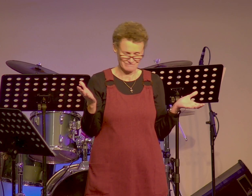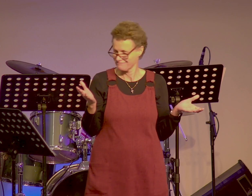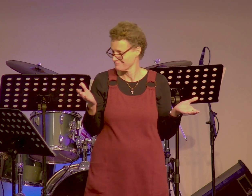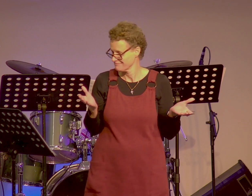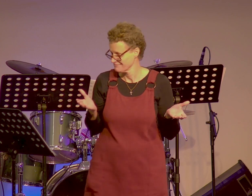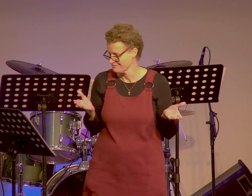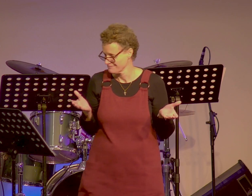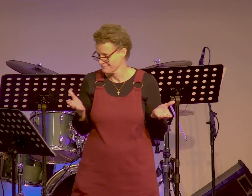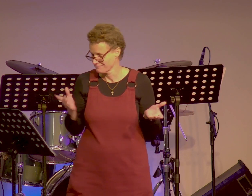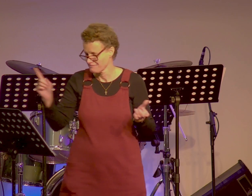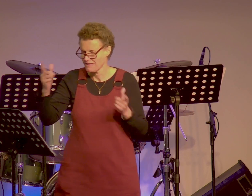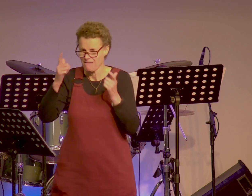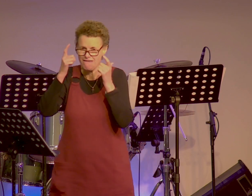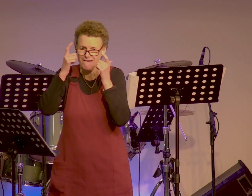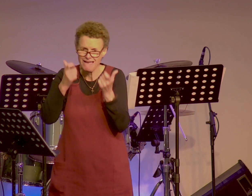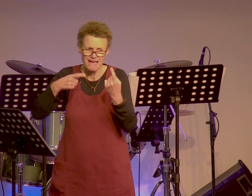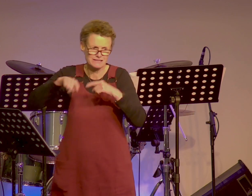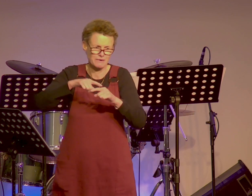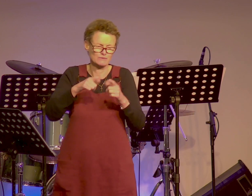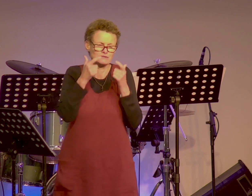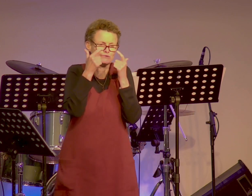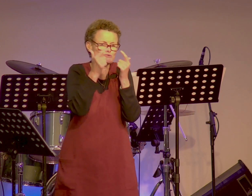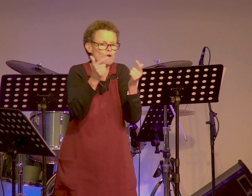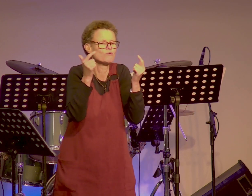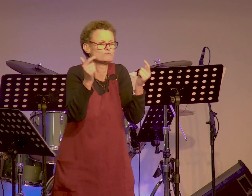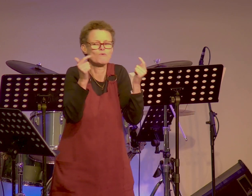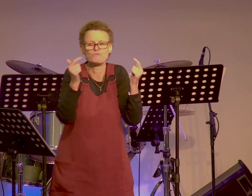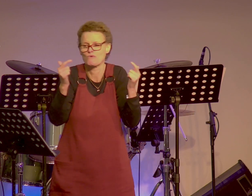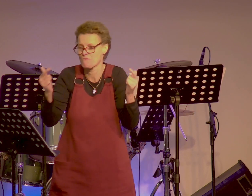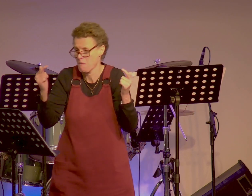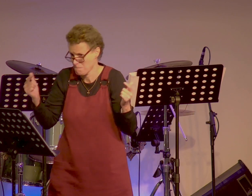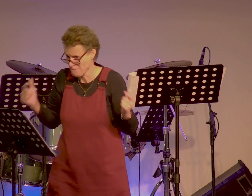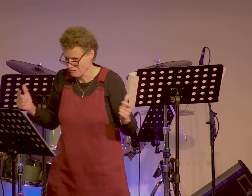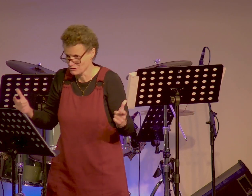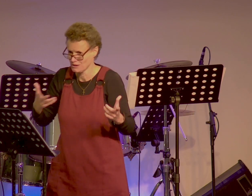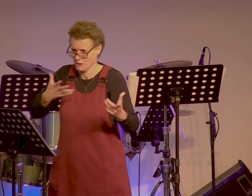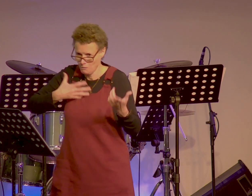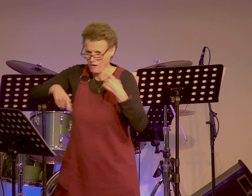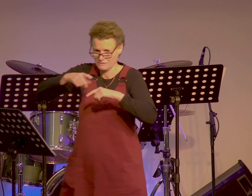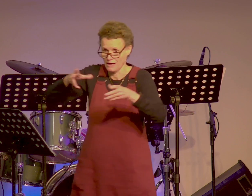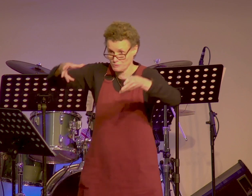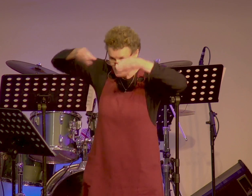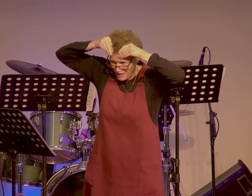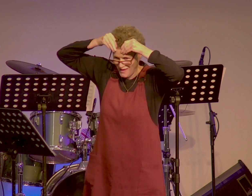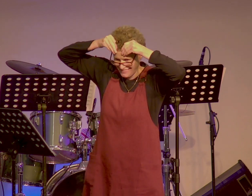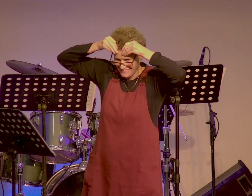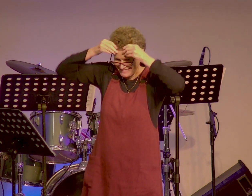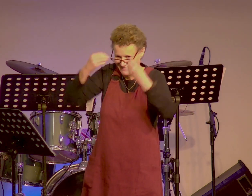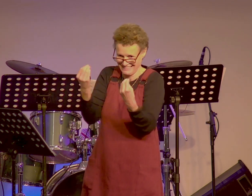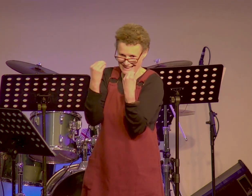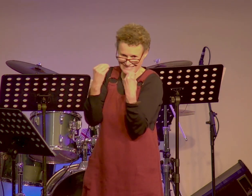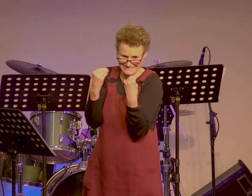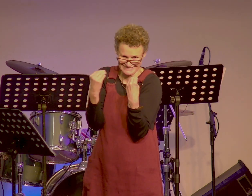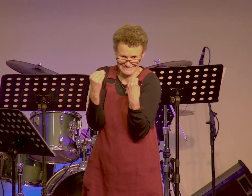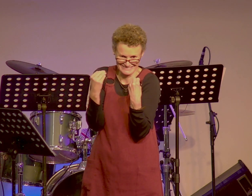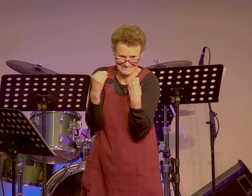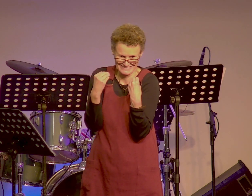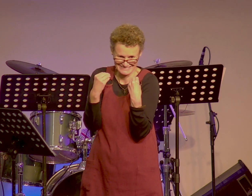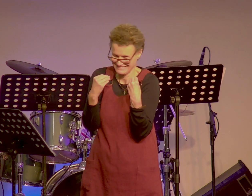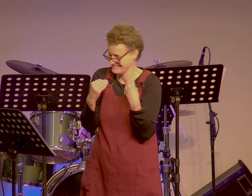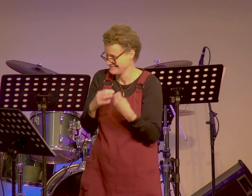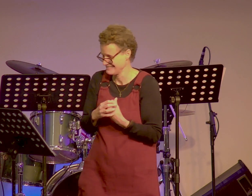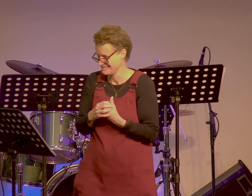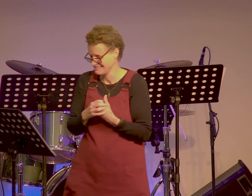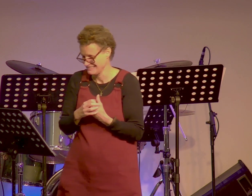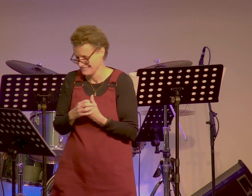that is really not true. God cares about you so, so much. He just wants us to learn